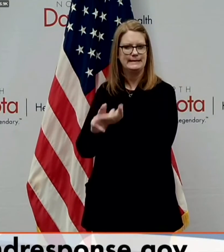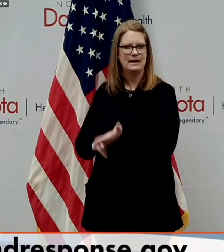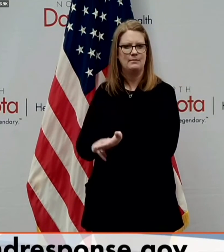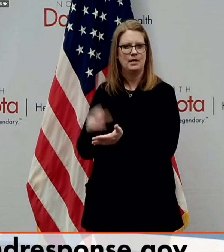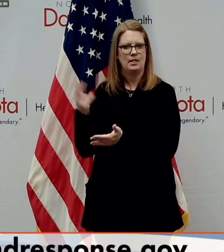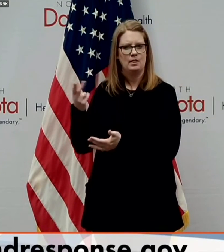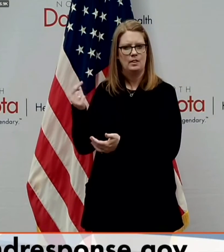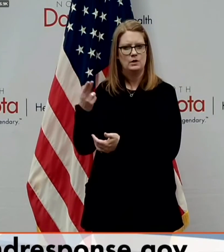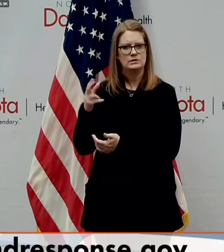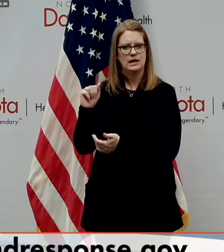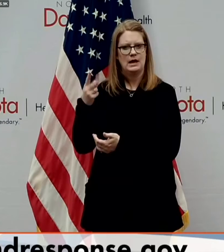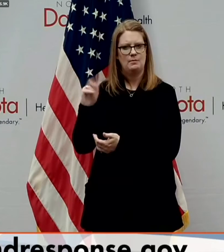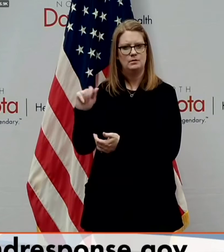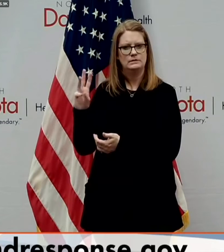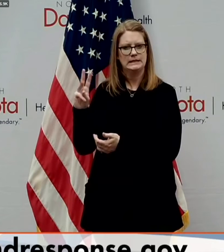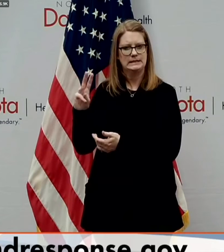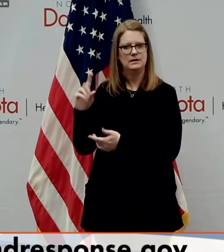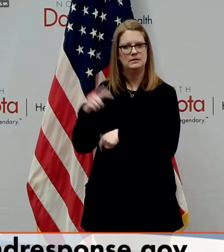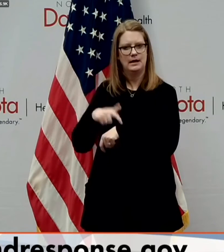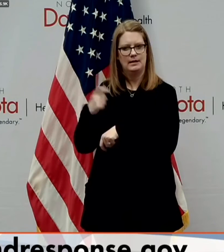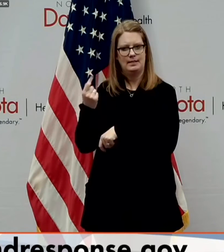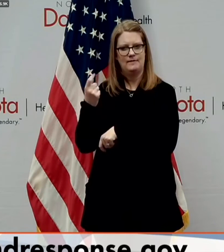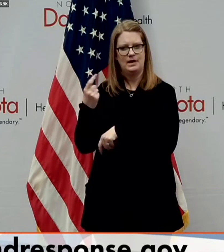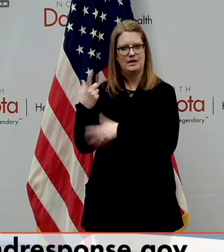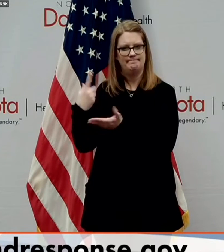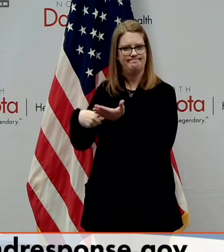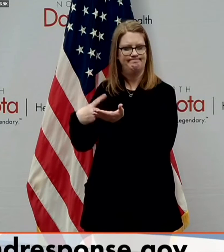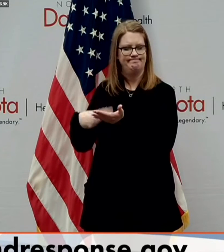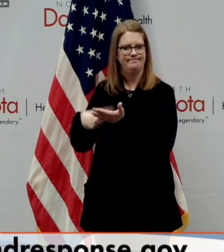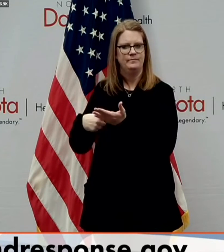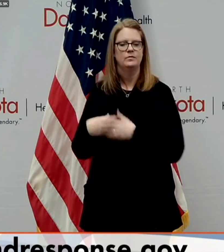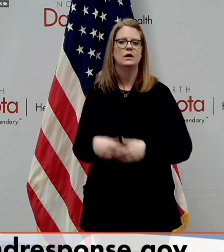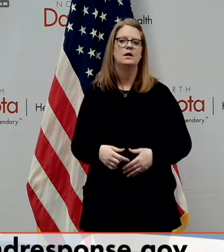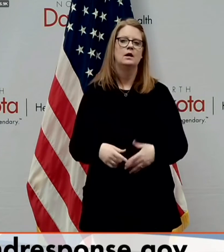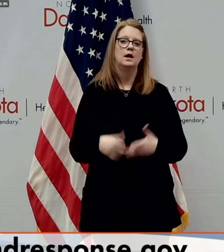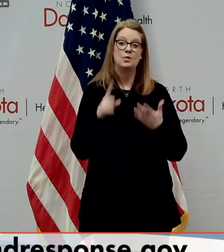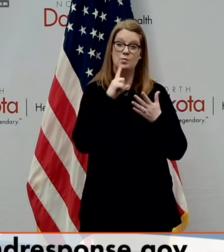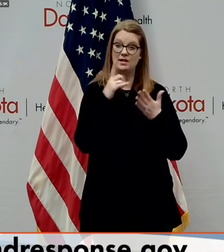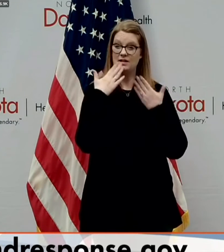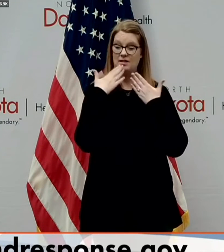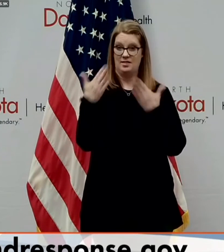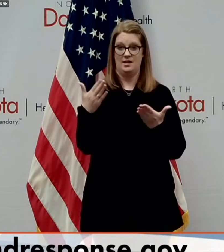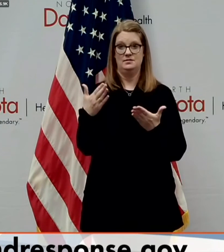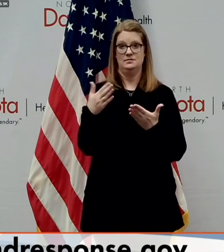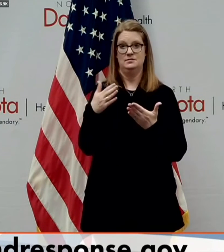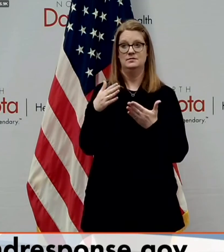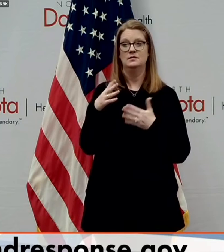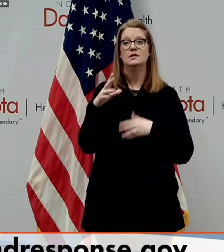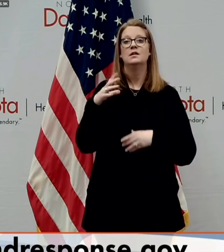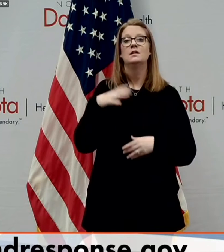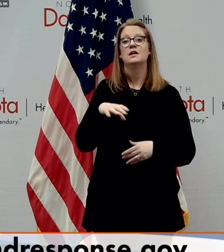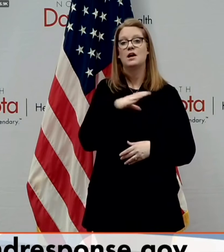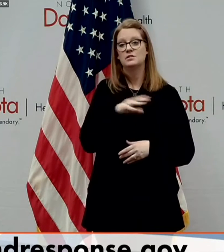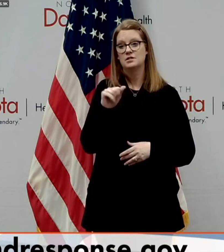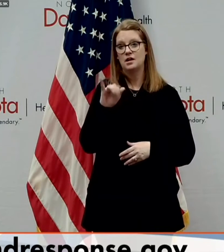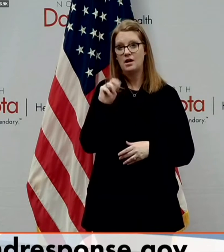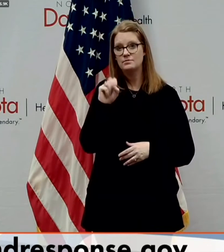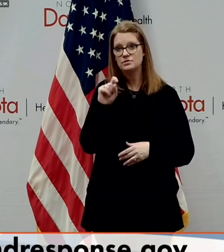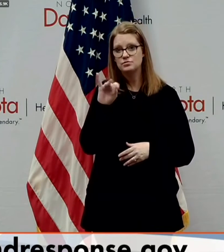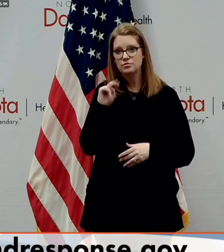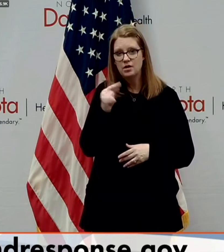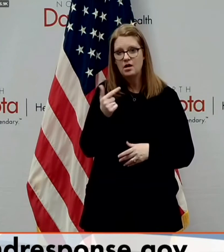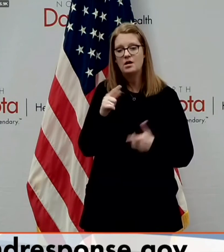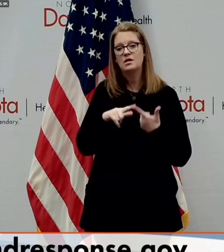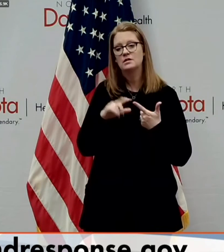16th, 11 a.m. briefing. And again, thanks to the great work of our CODEL, Congressman Armstrong, Senator Kramer, and